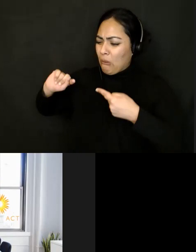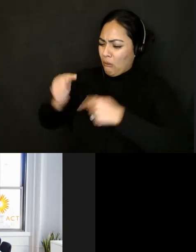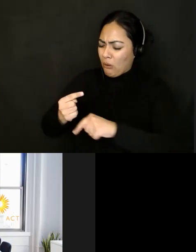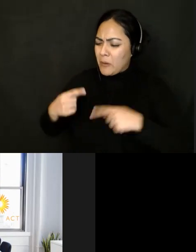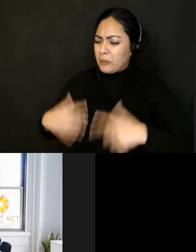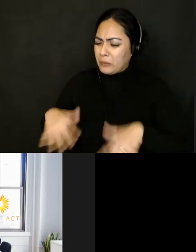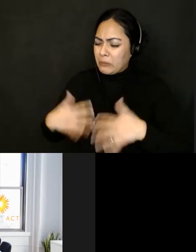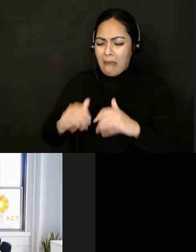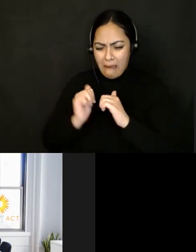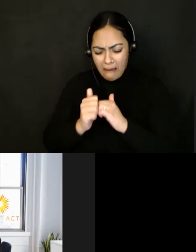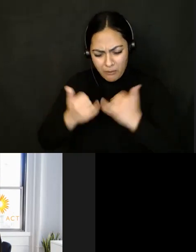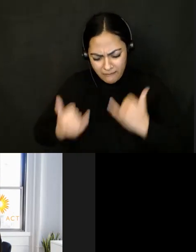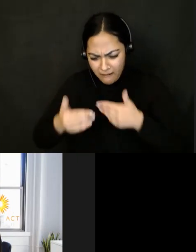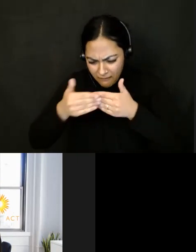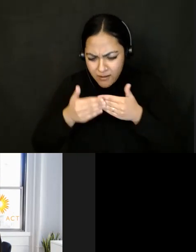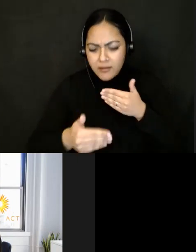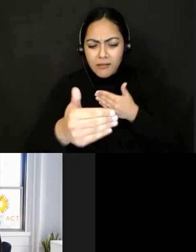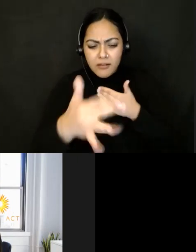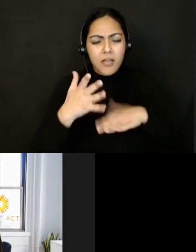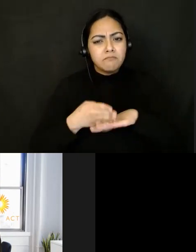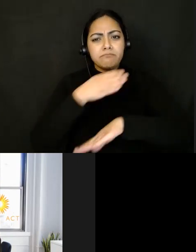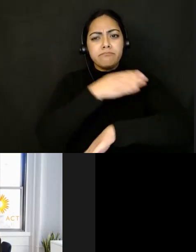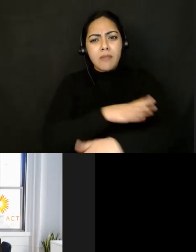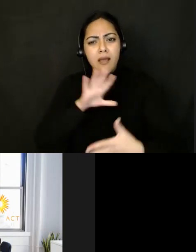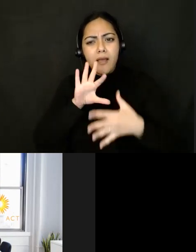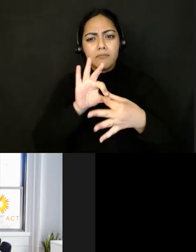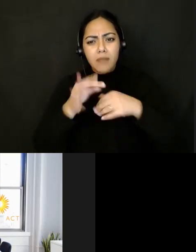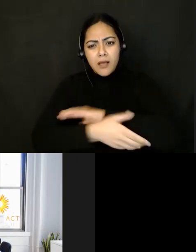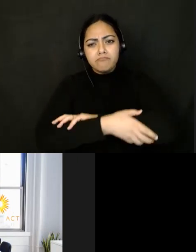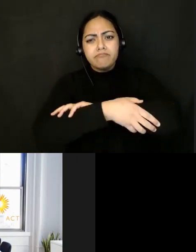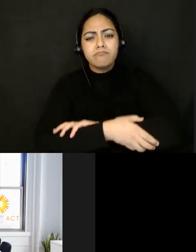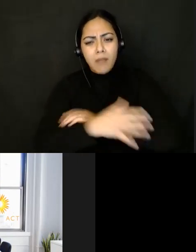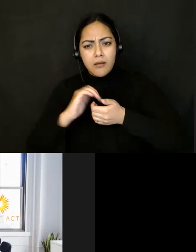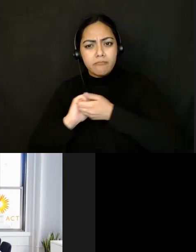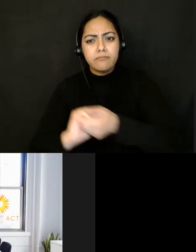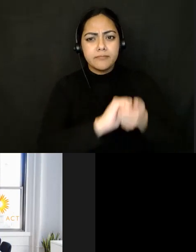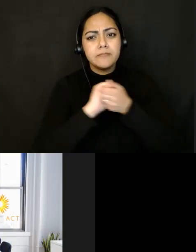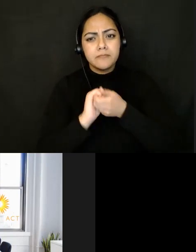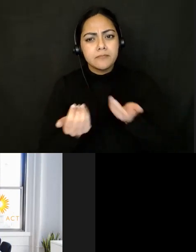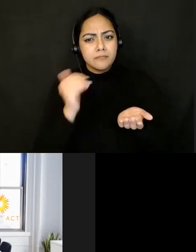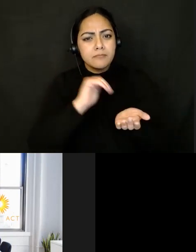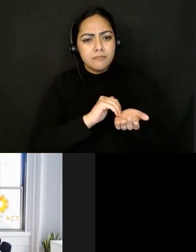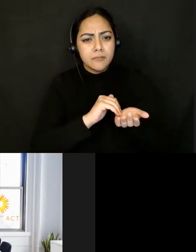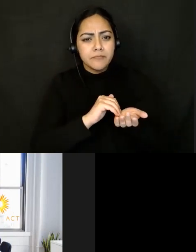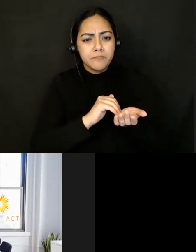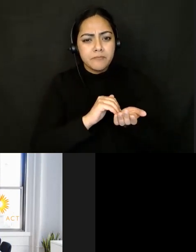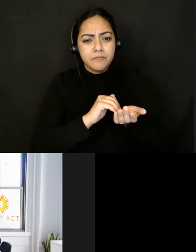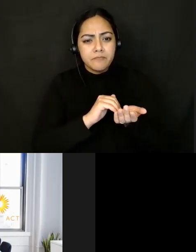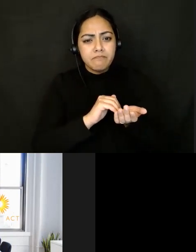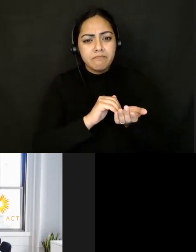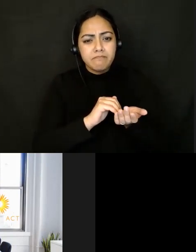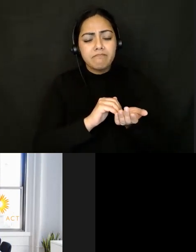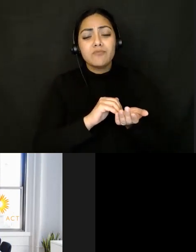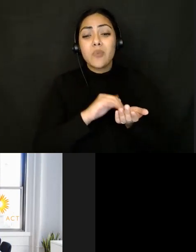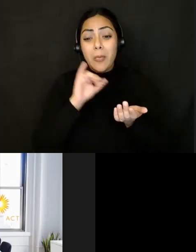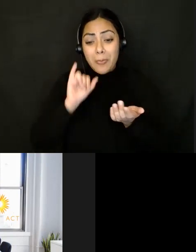each, in our own way, try to move forward in a spirit of reconciliation and collaboration. And we carry this reflection into the